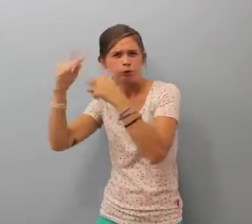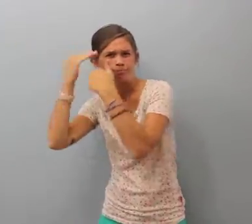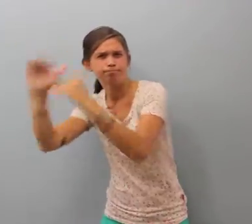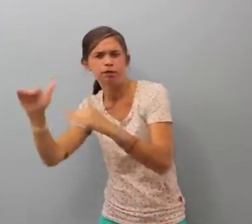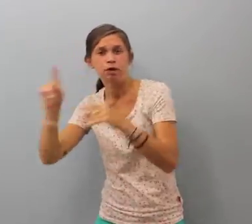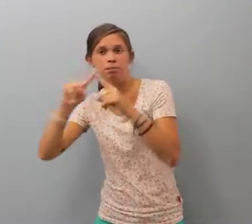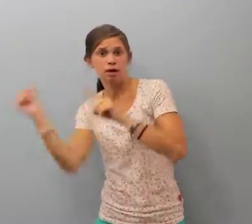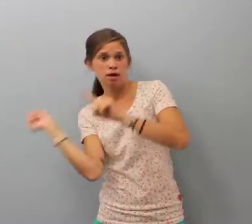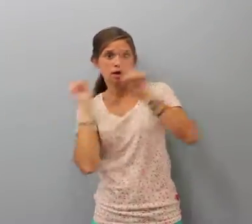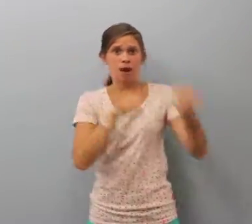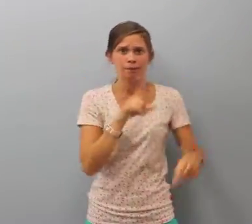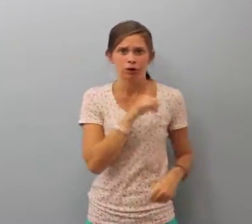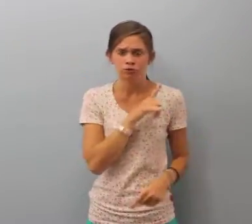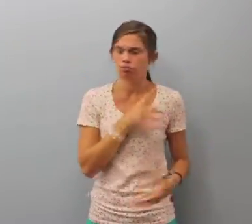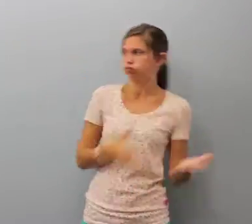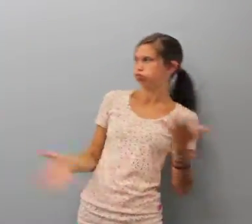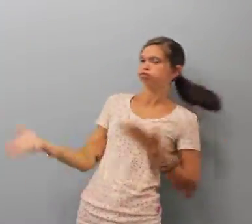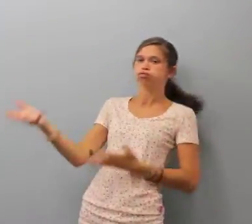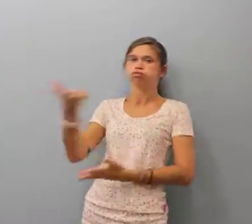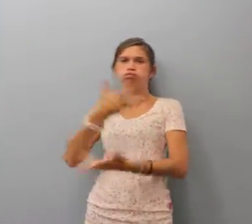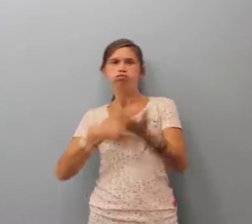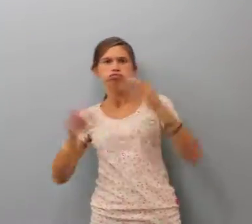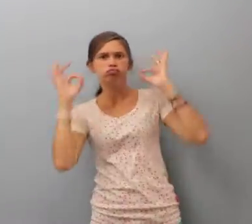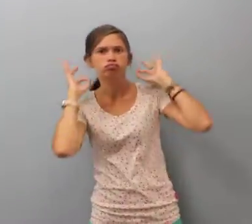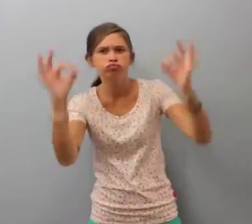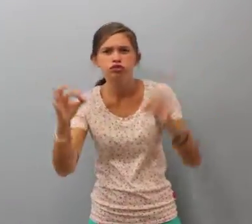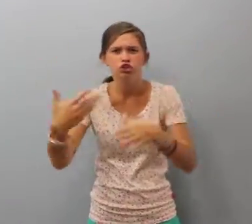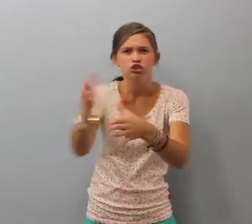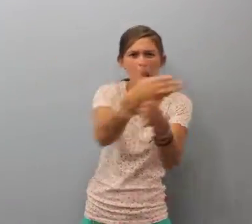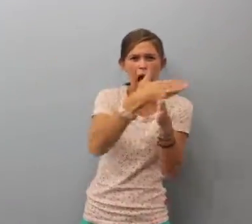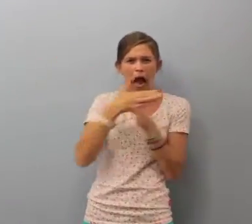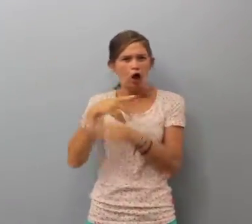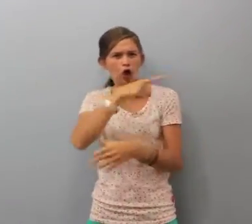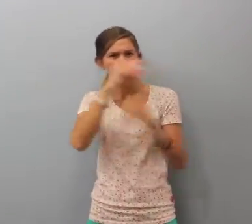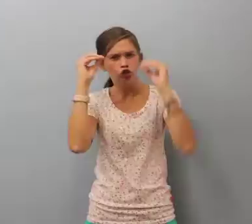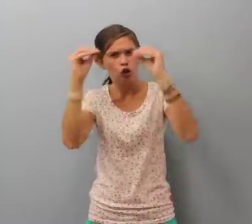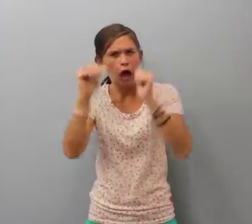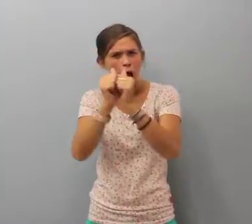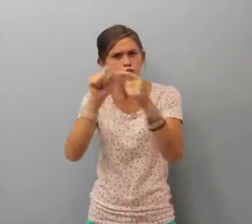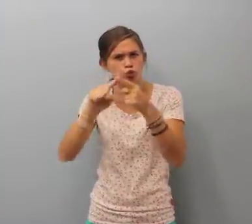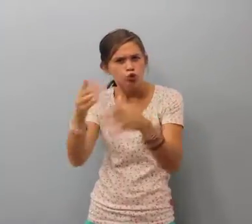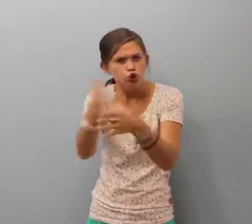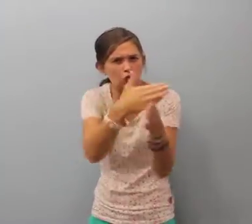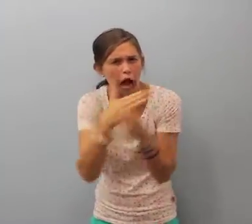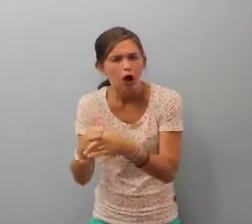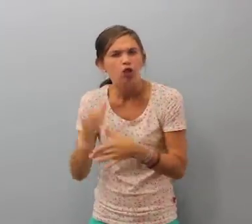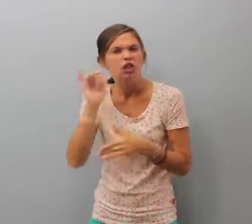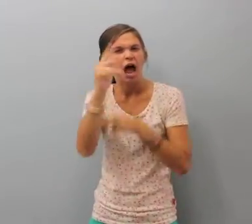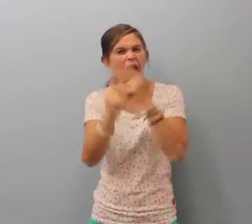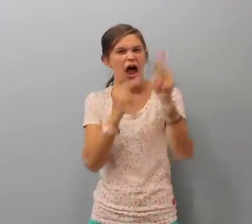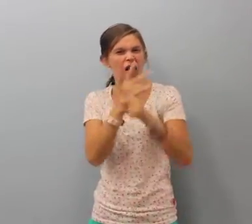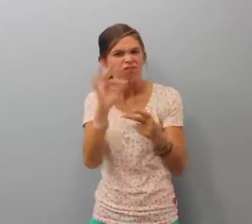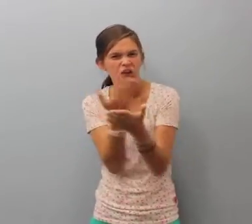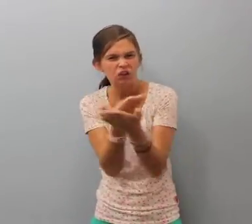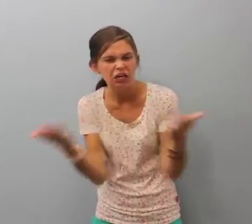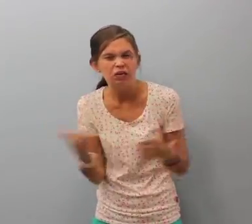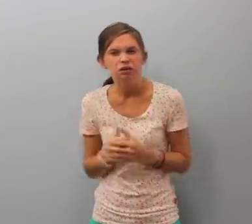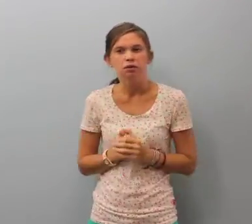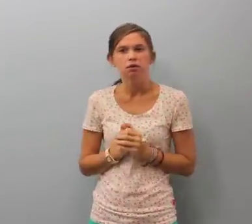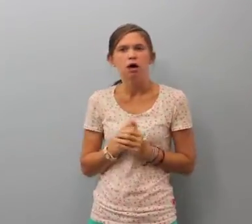he felt that the opportunities were really limited. So when he came to the Learning Center, wow, he learned how to share, how